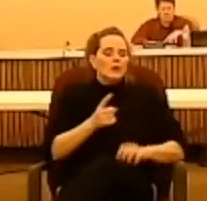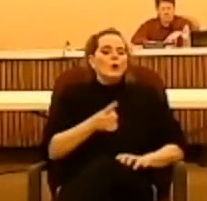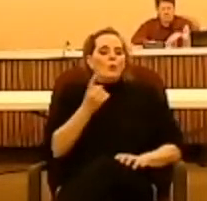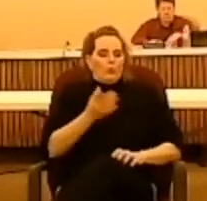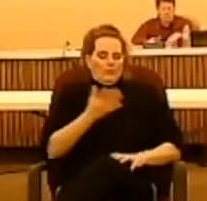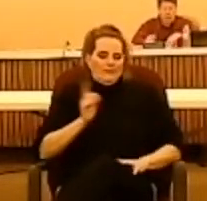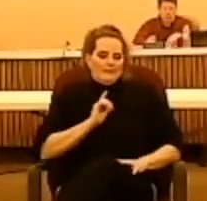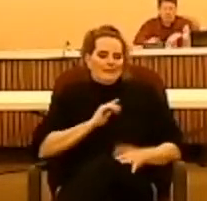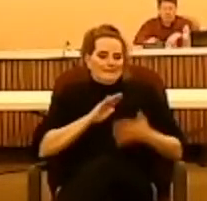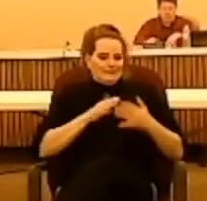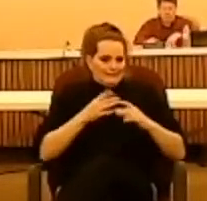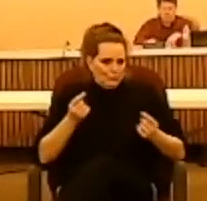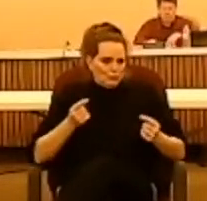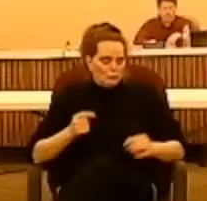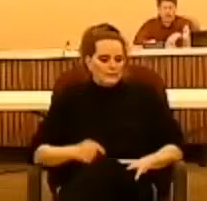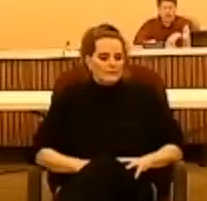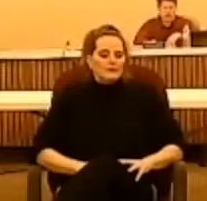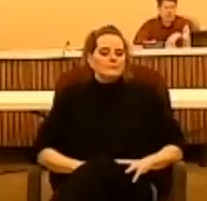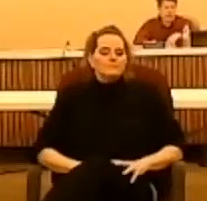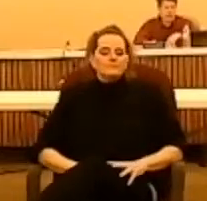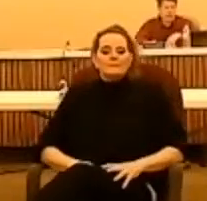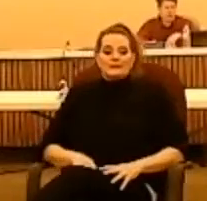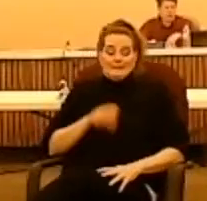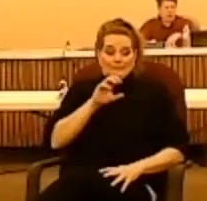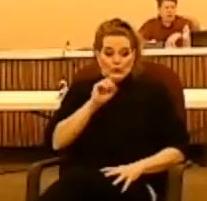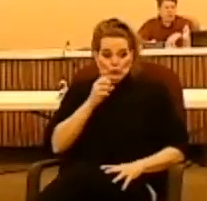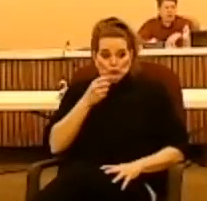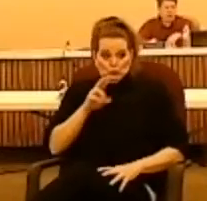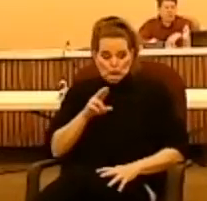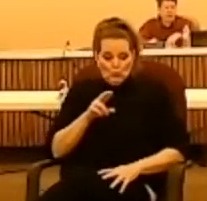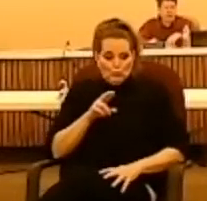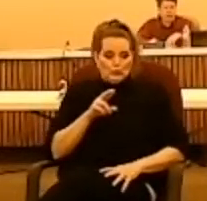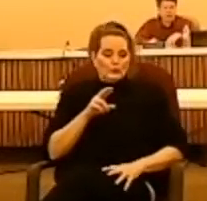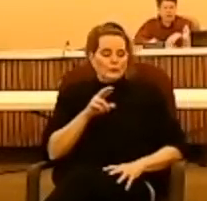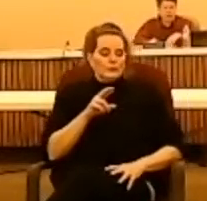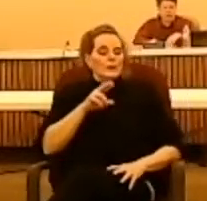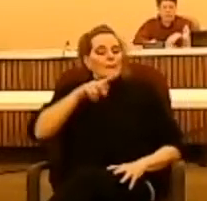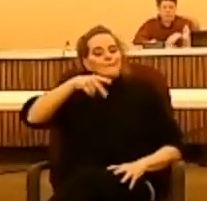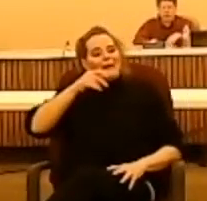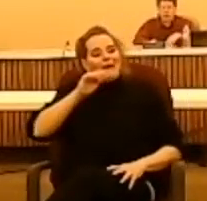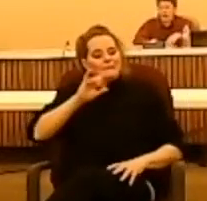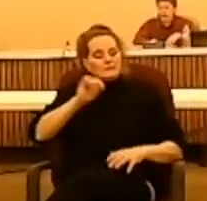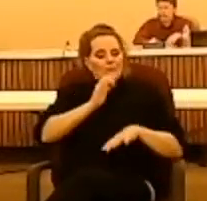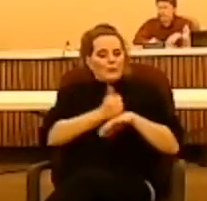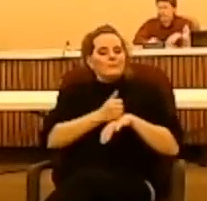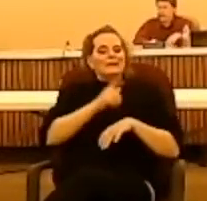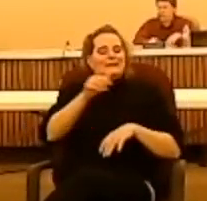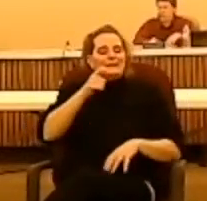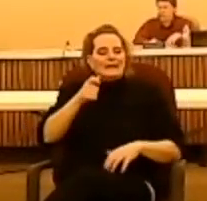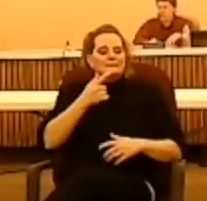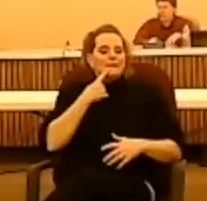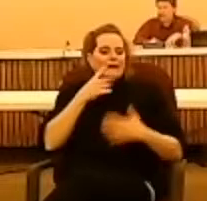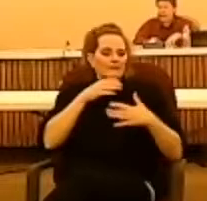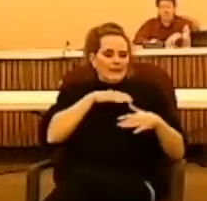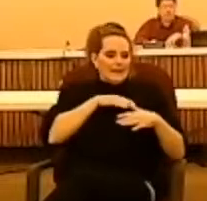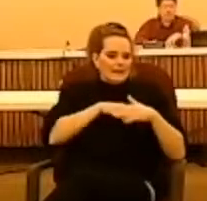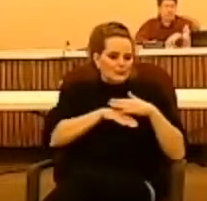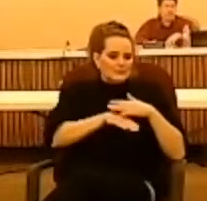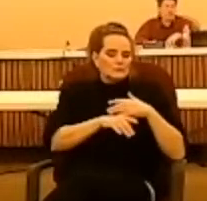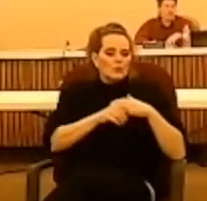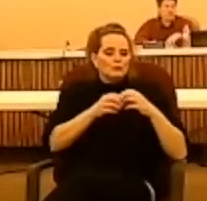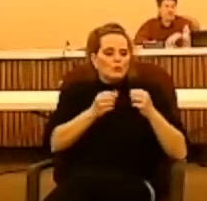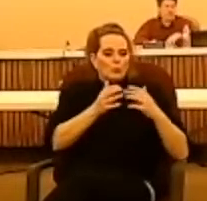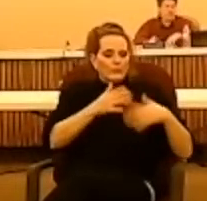is while the solar arrays are in place, he has to have a easement that the land can